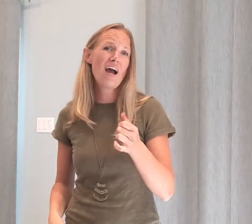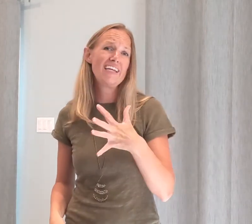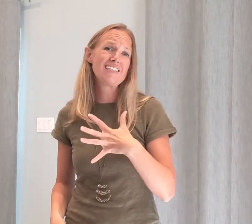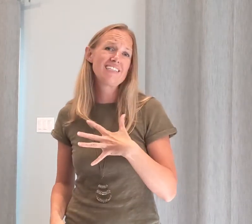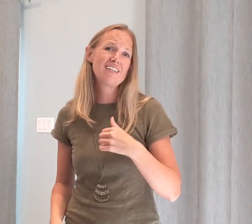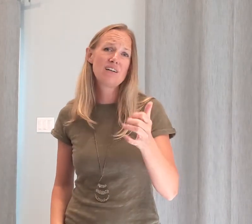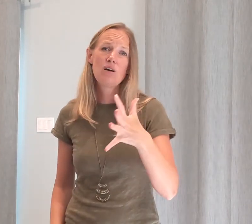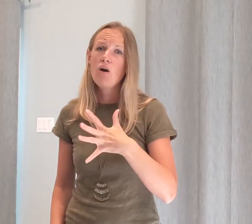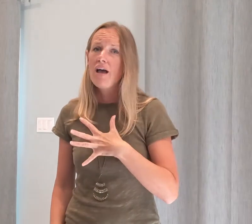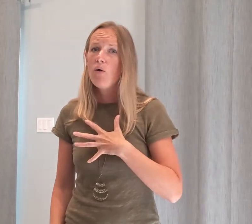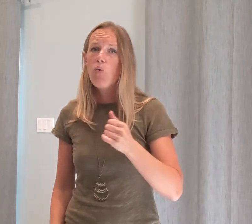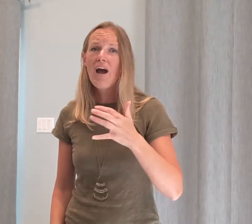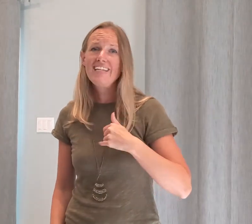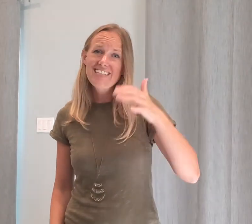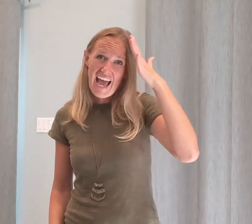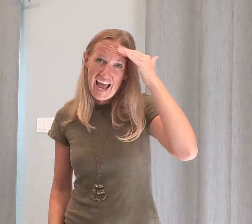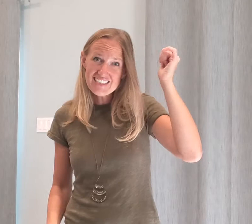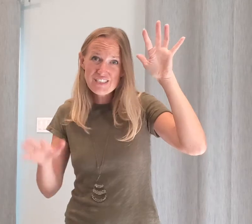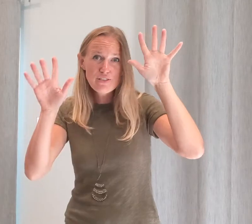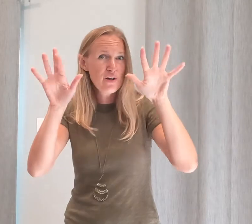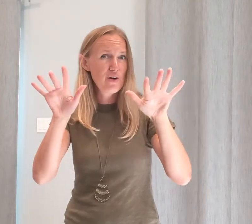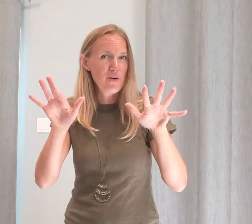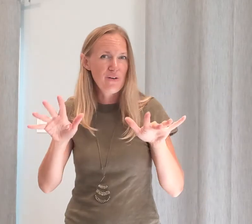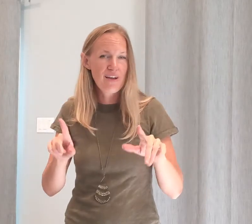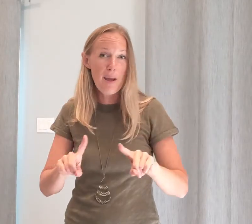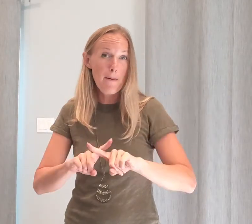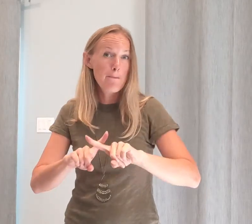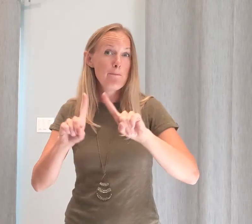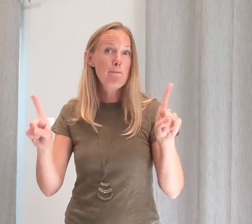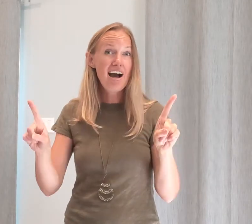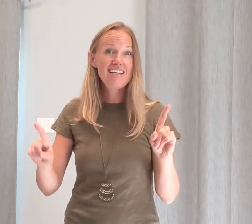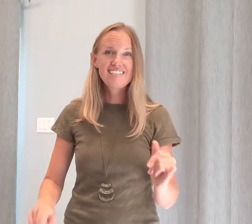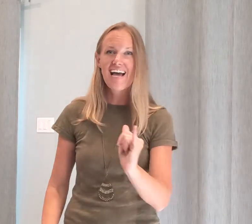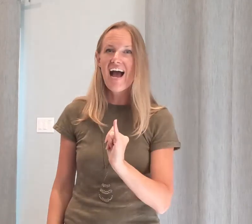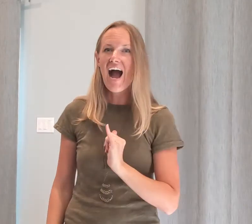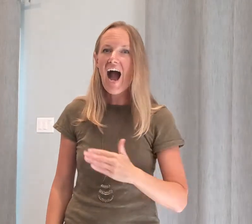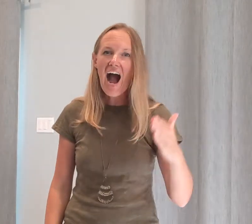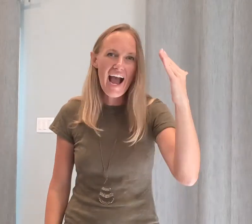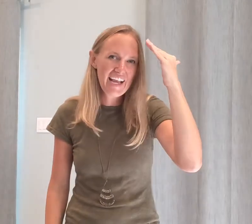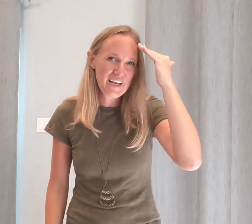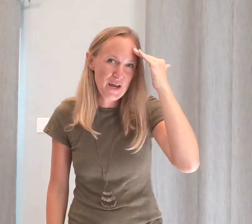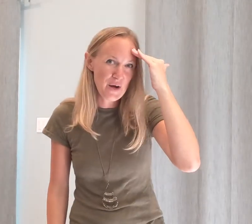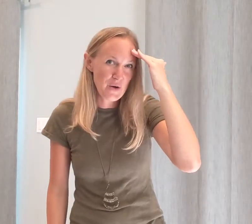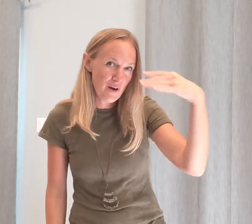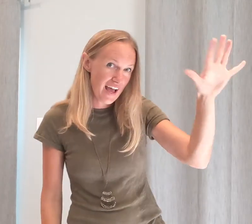white, white as snow, but I know